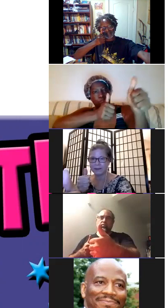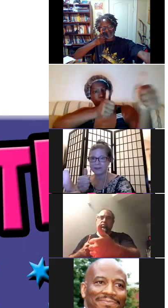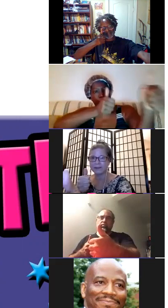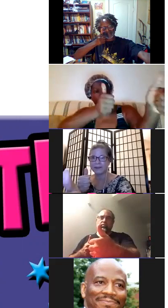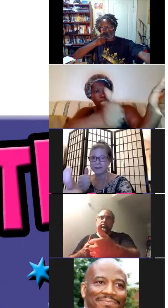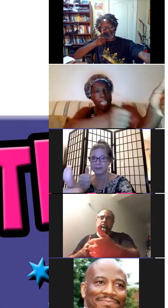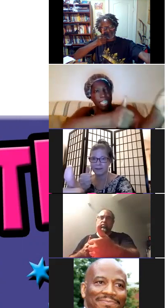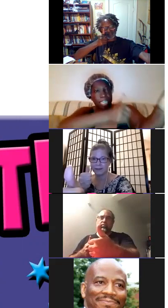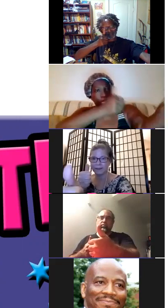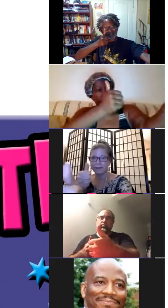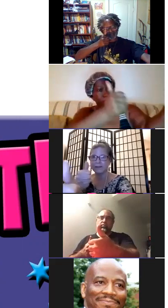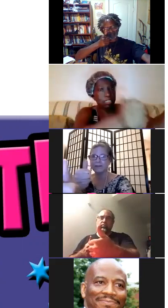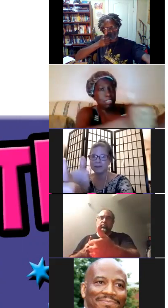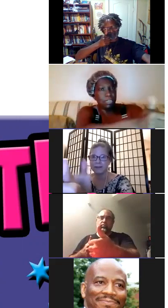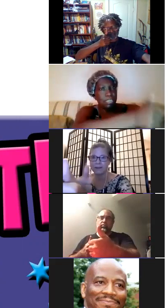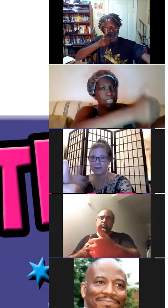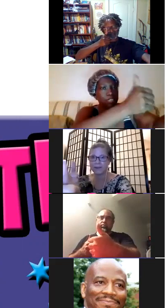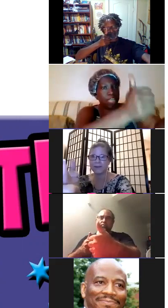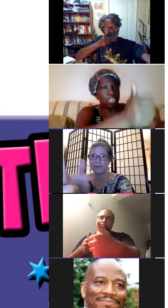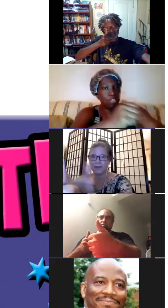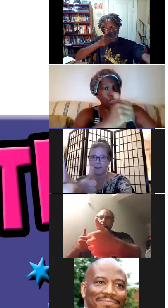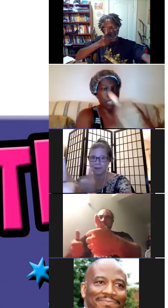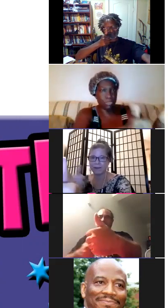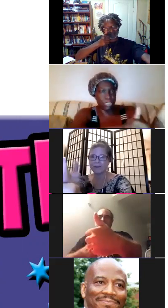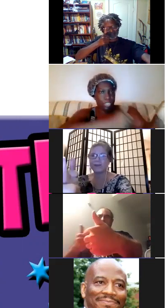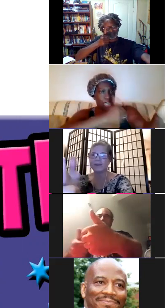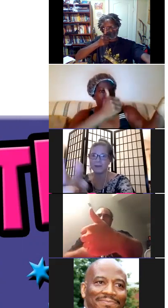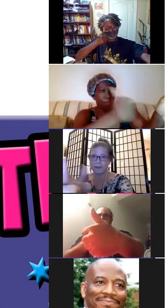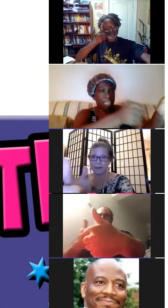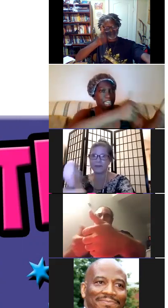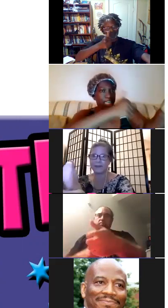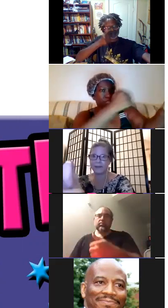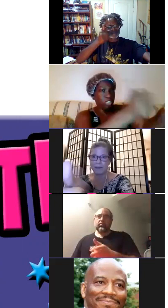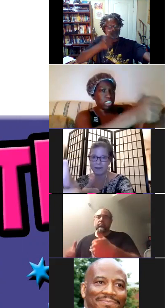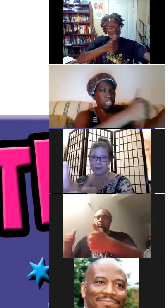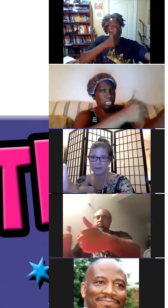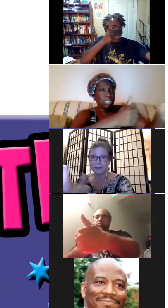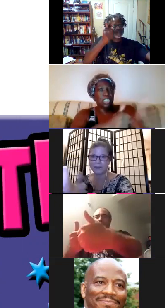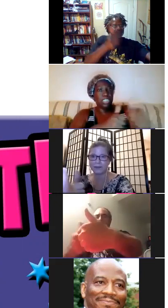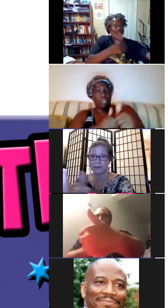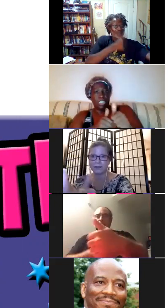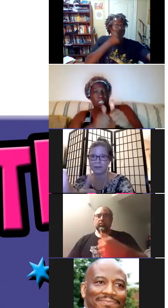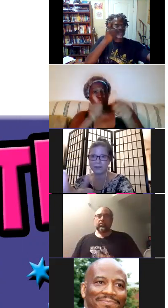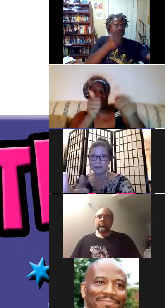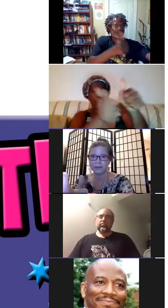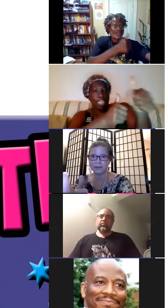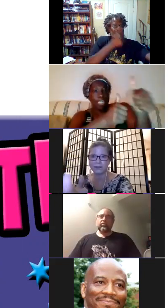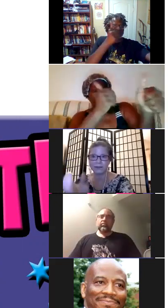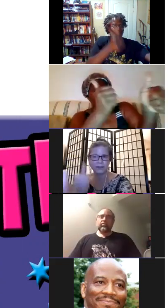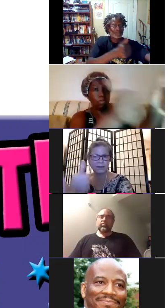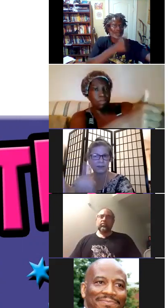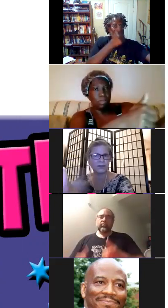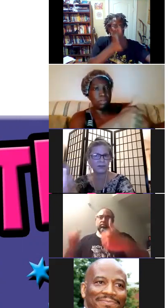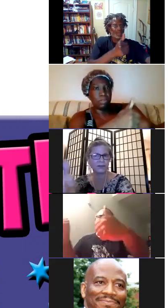They're moving forward, and you do this with your non-dominant hand. This motion. So it's